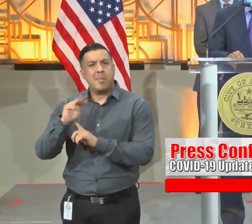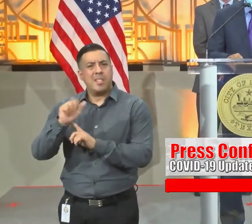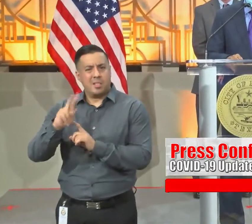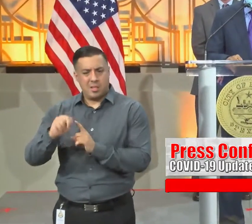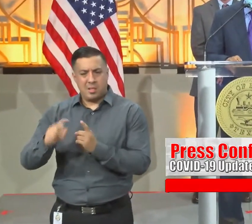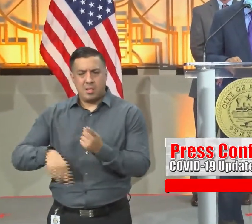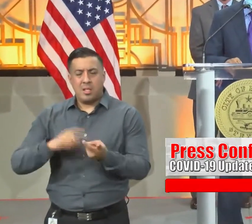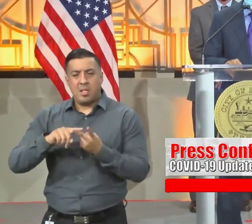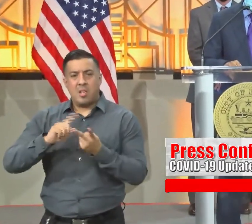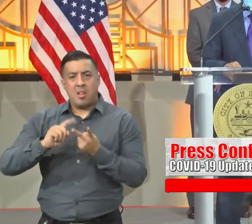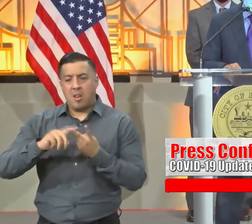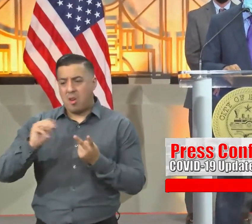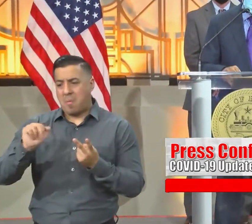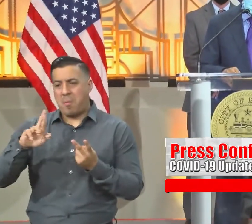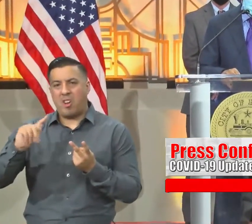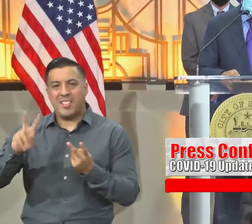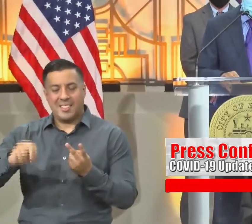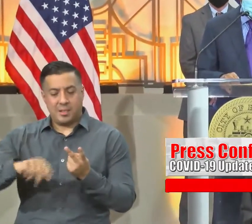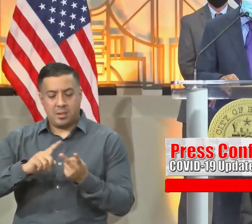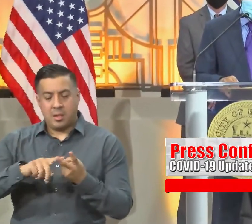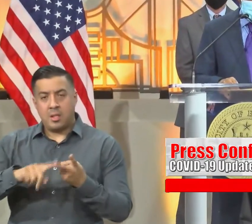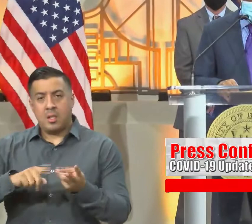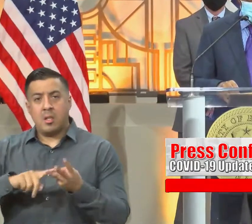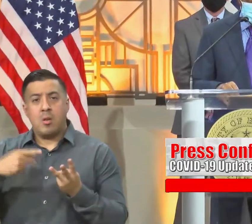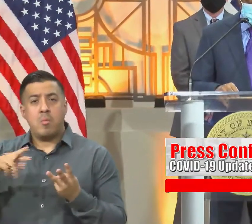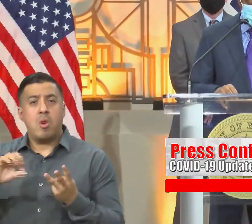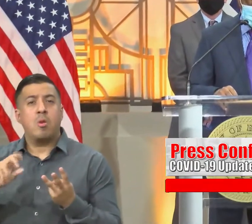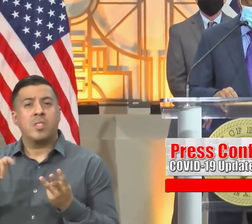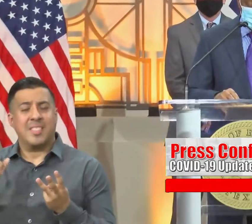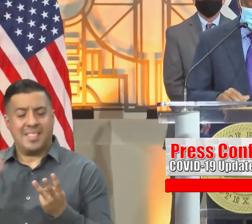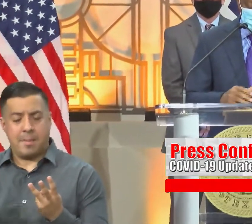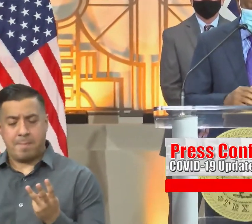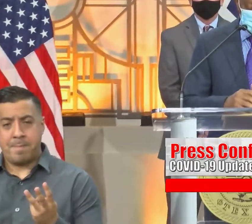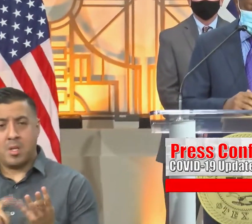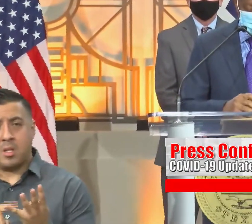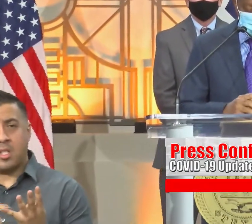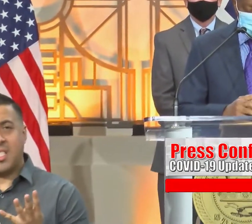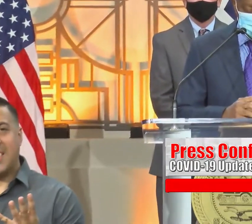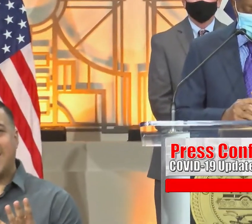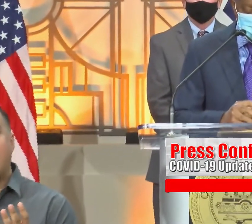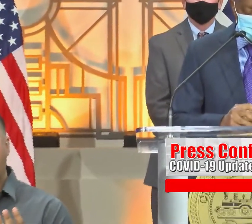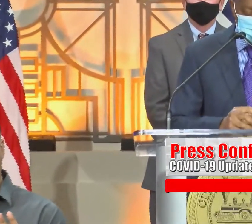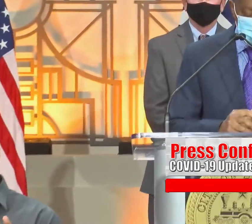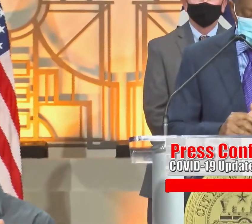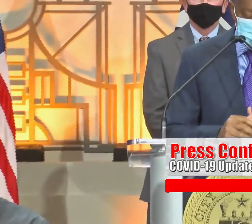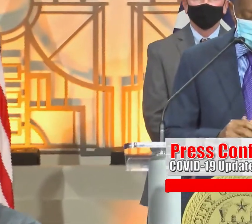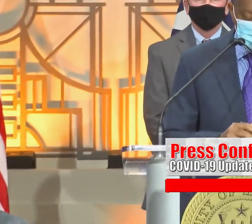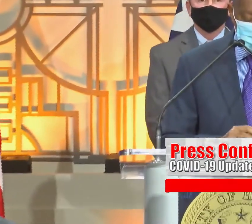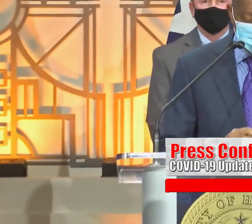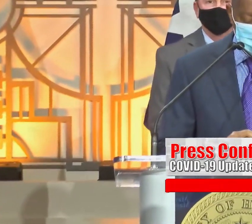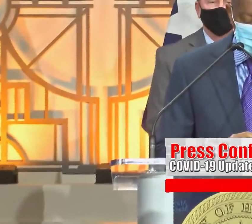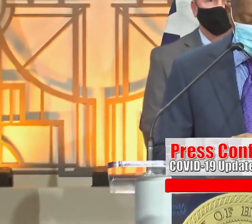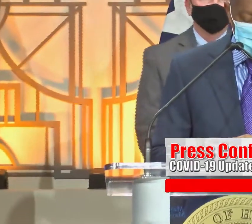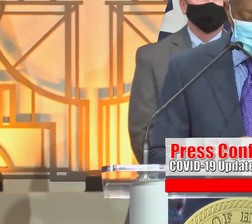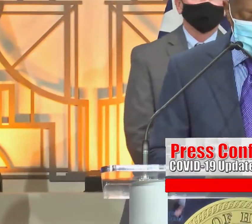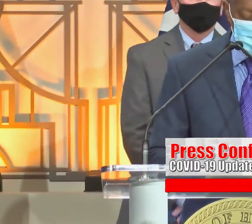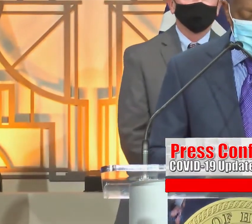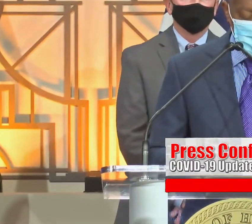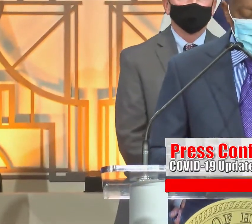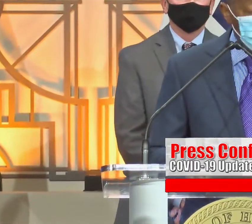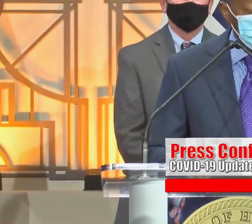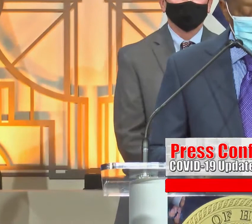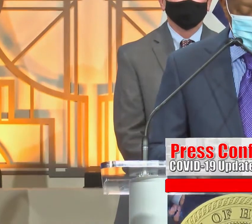David Martin, Mayor Pro Tem, Meena Patel Davis, Sarah Jane Smith, and Ashia